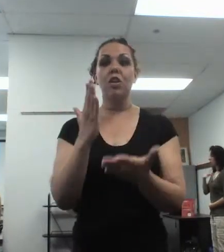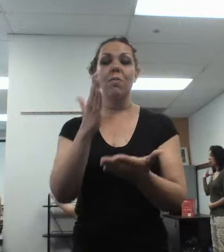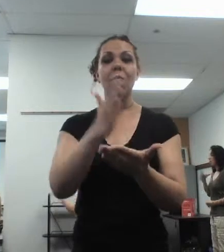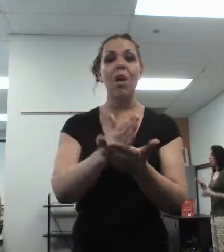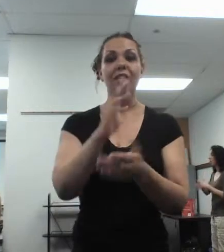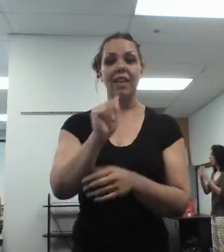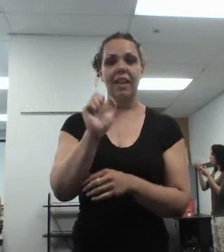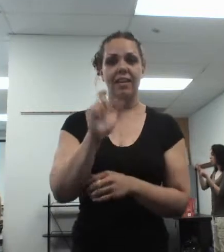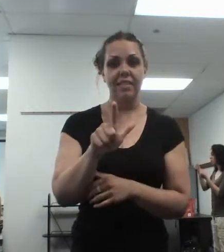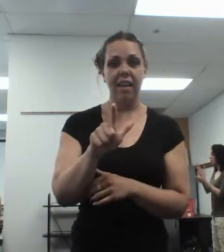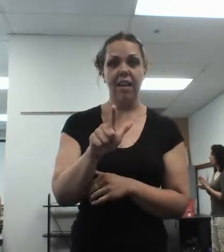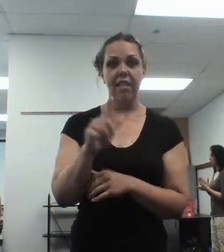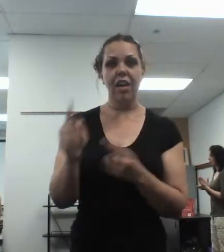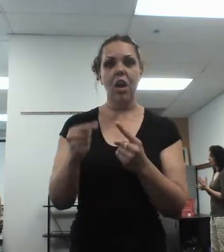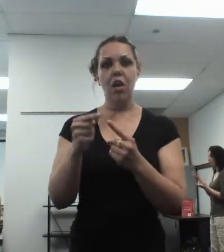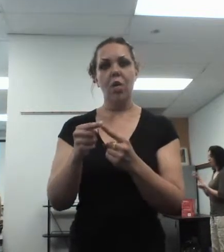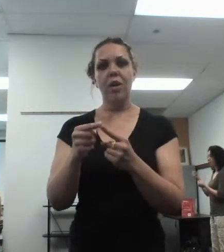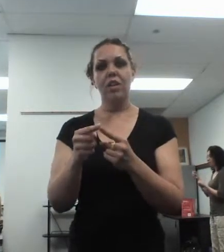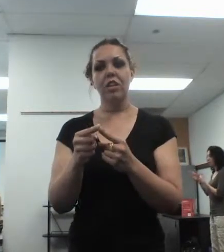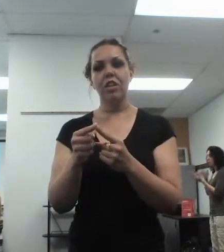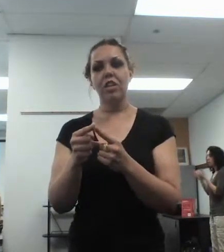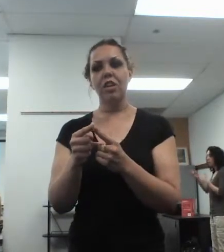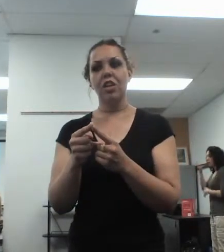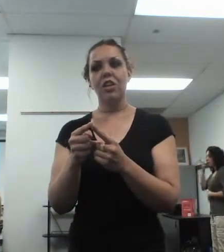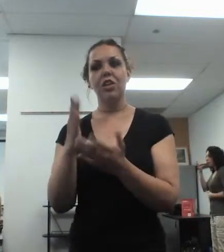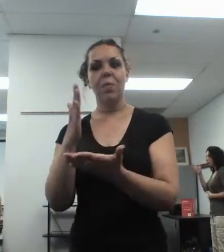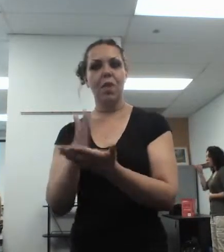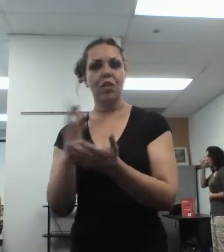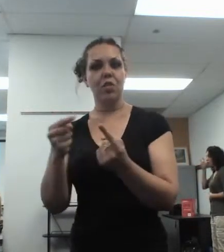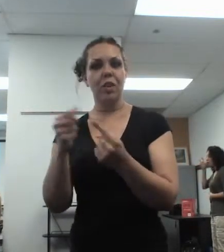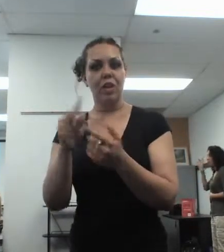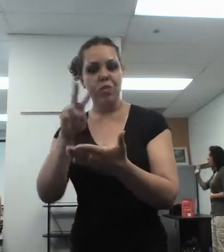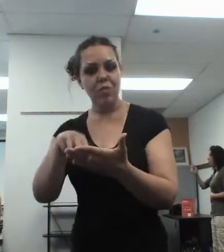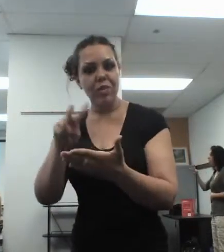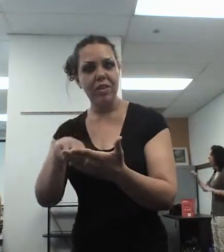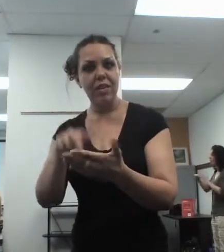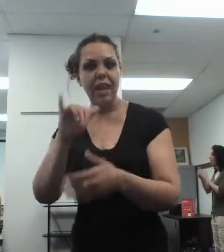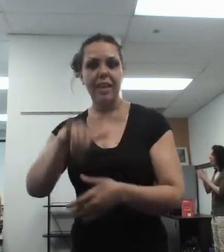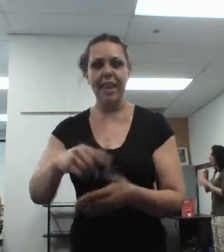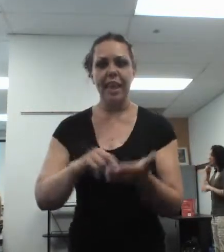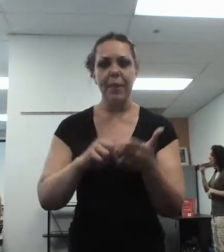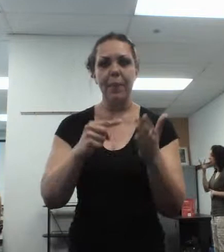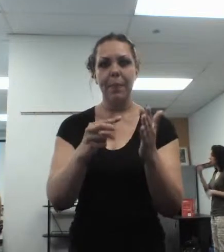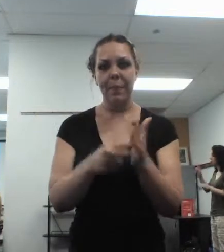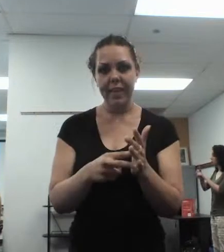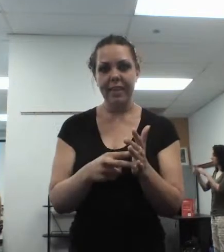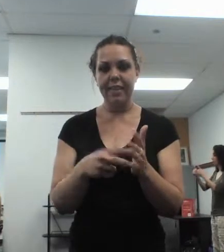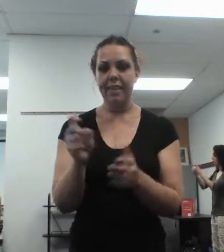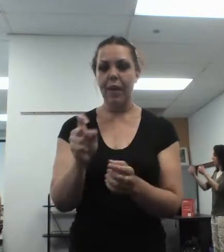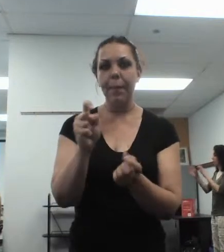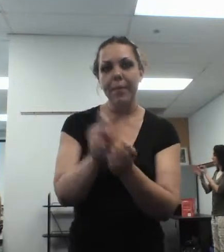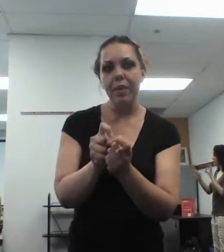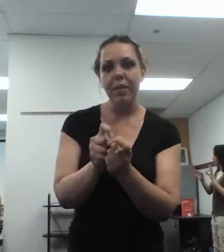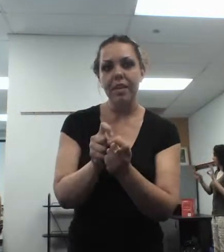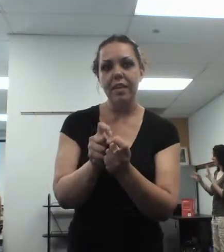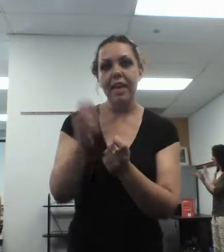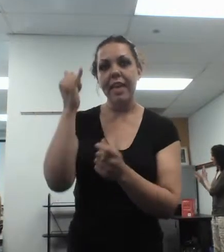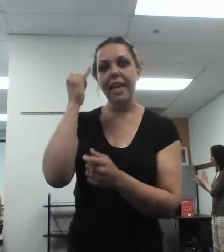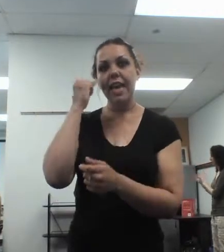we read, what is that insert? A period. So if you sign me go, pause, me